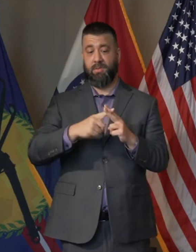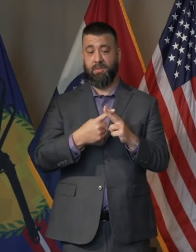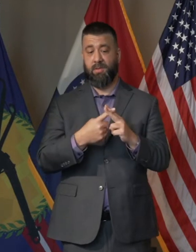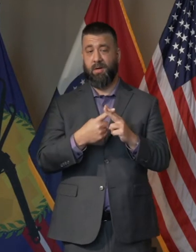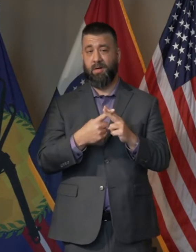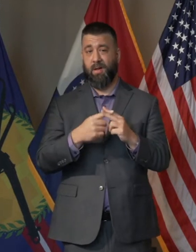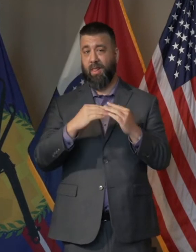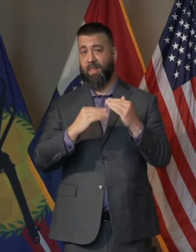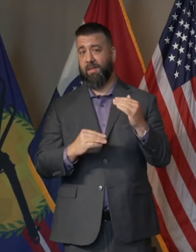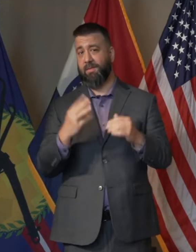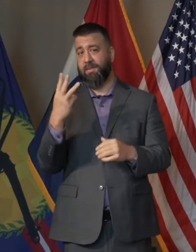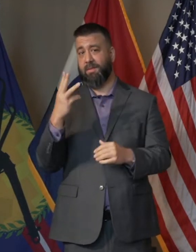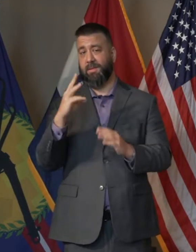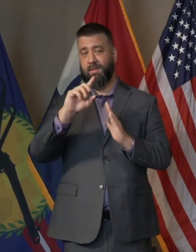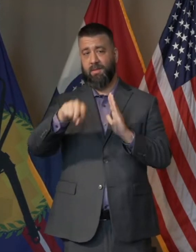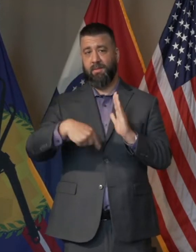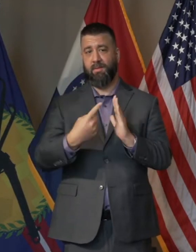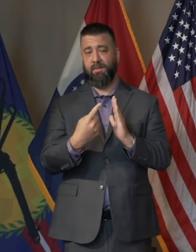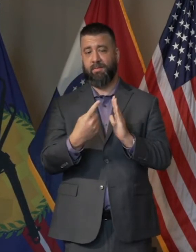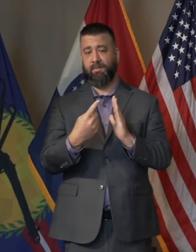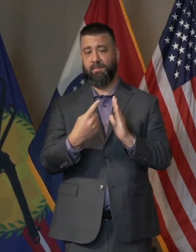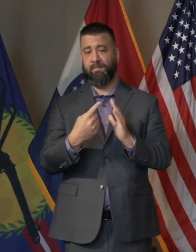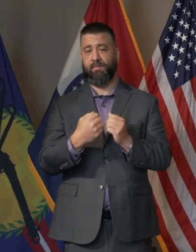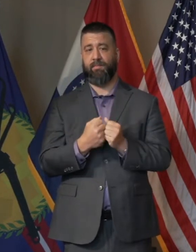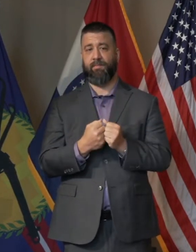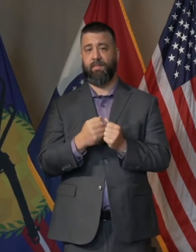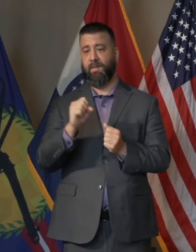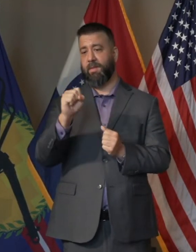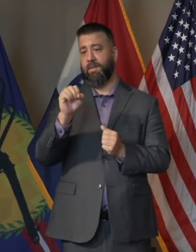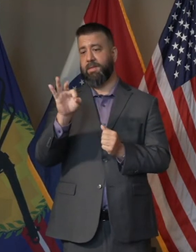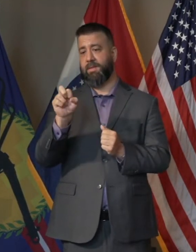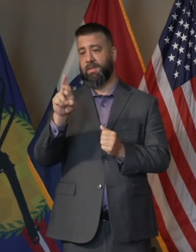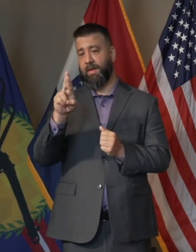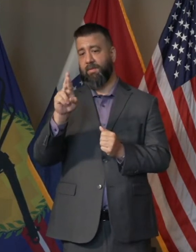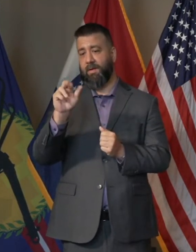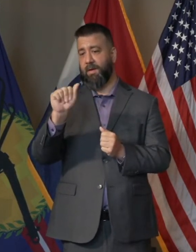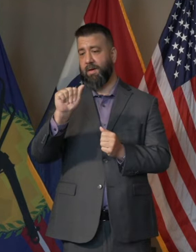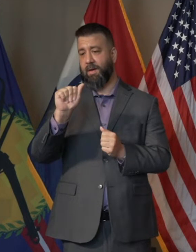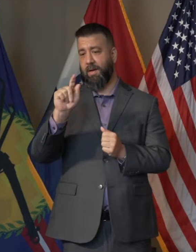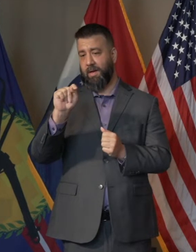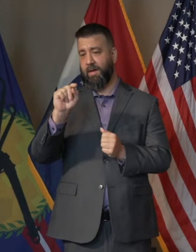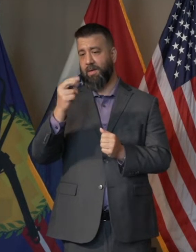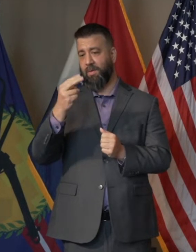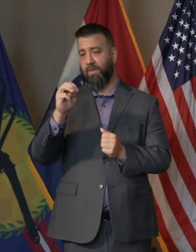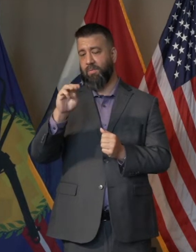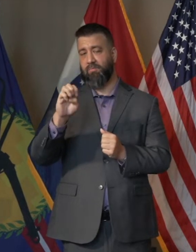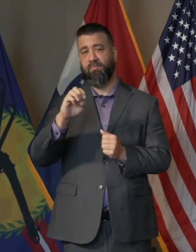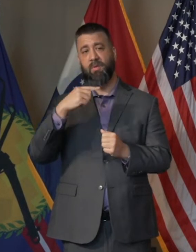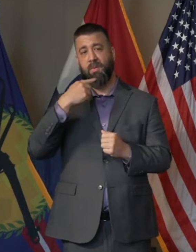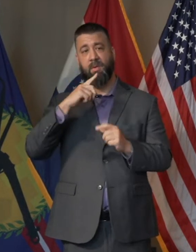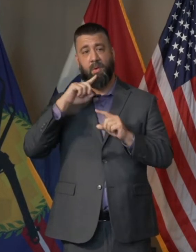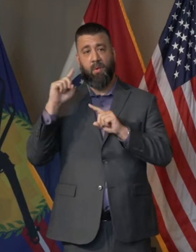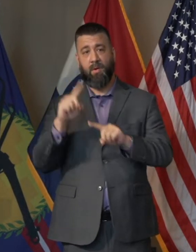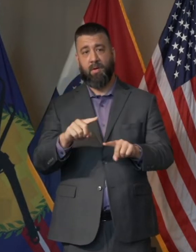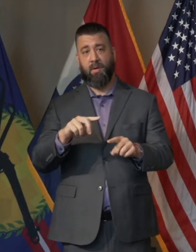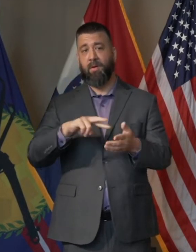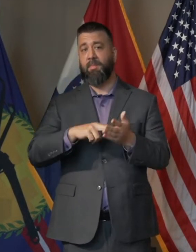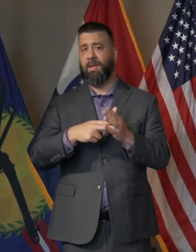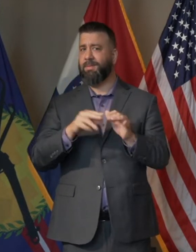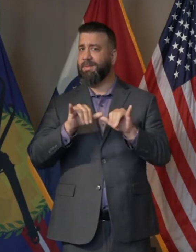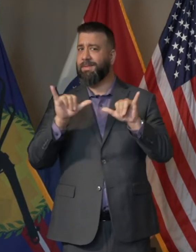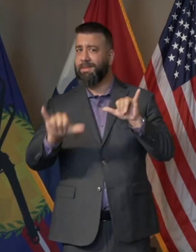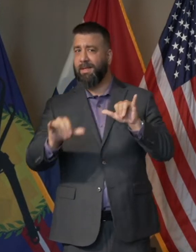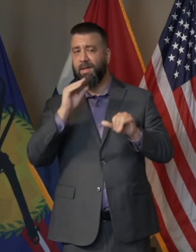in less than 16 hours. Our safer at home public order means that you really need to stay home unless